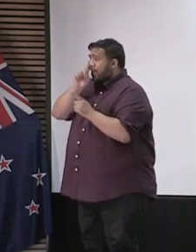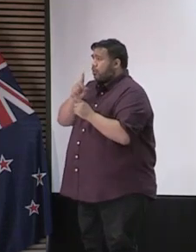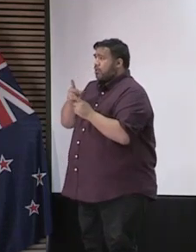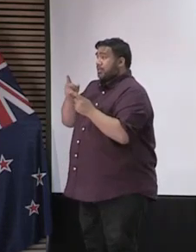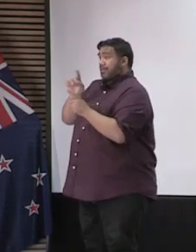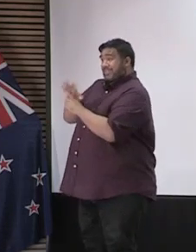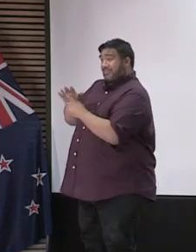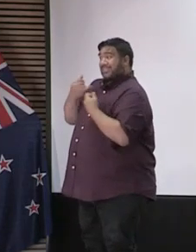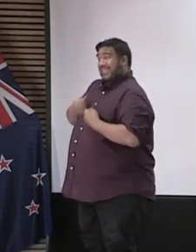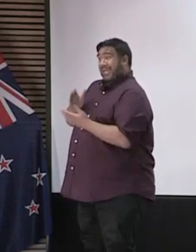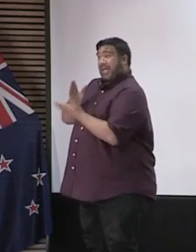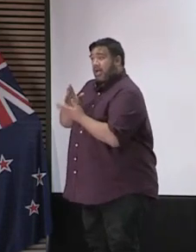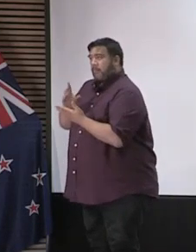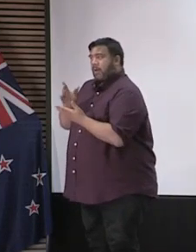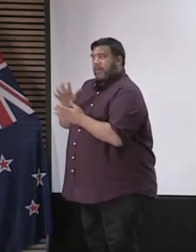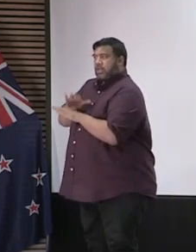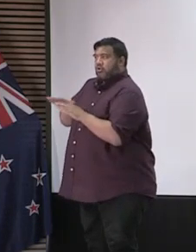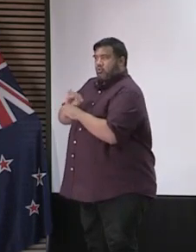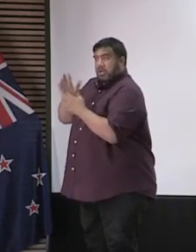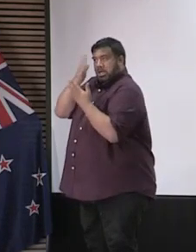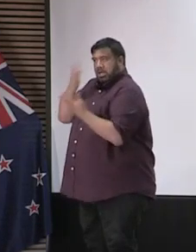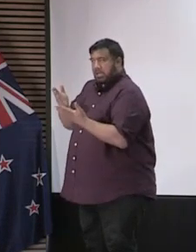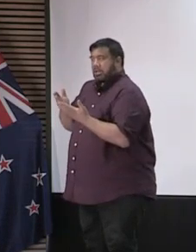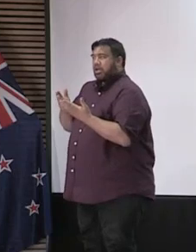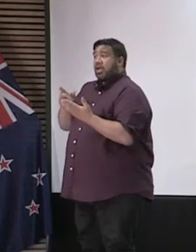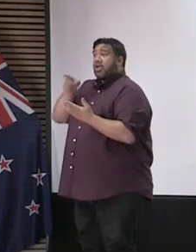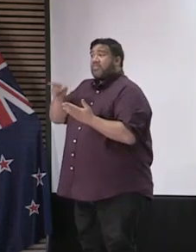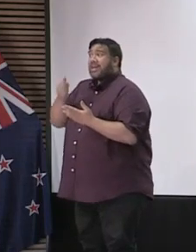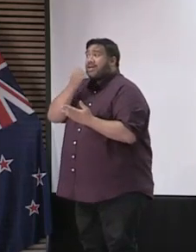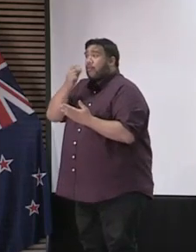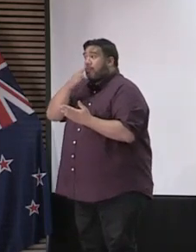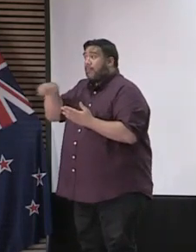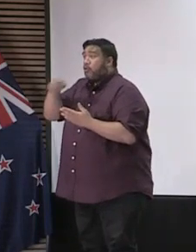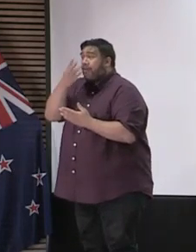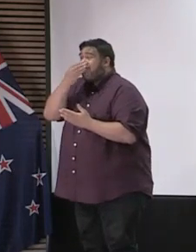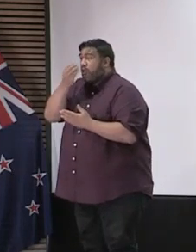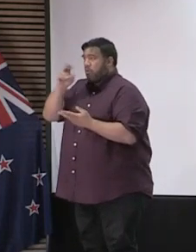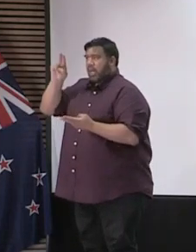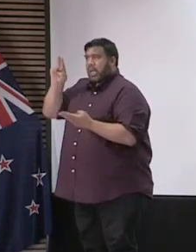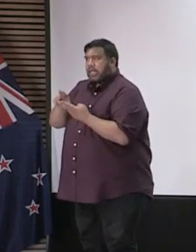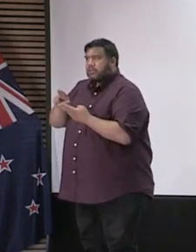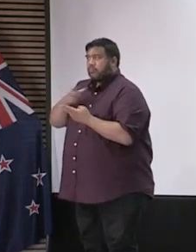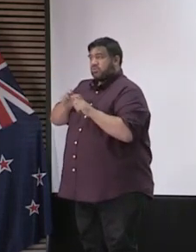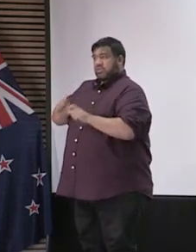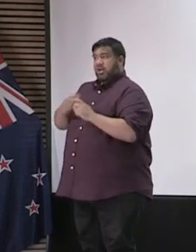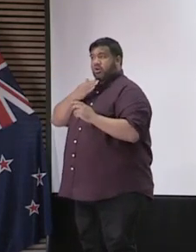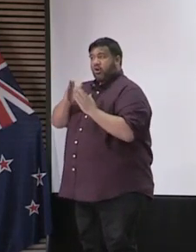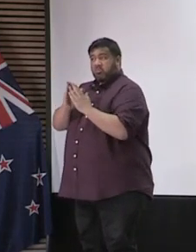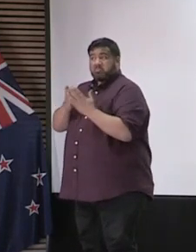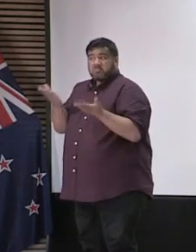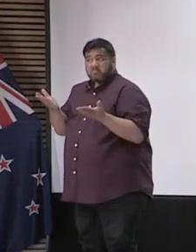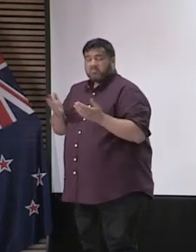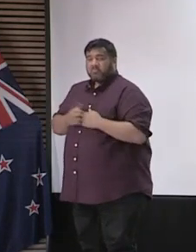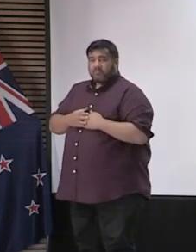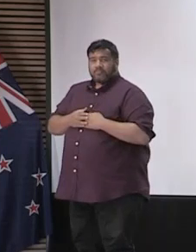symptoms has dropped off through all those surveillance mechanisms that we have over the last week or two. Dr. Bloomfield, perhaps you could help me with my recollection